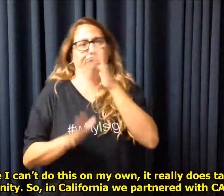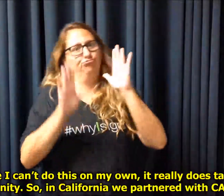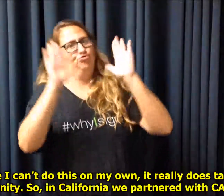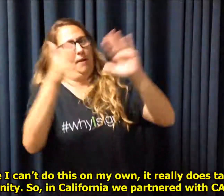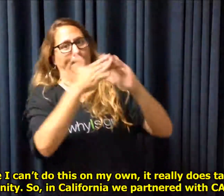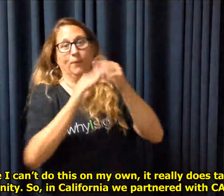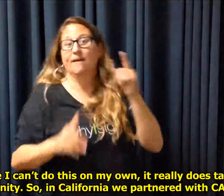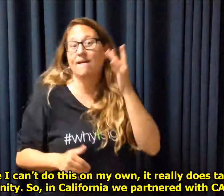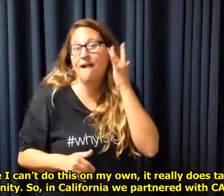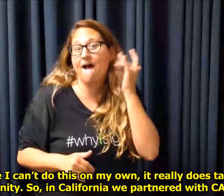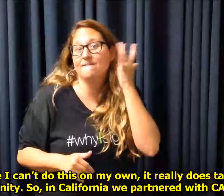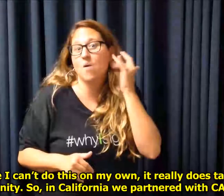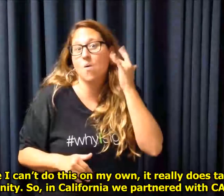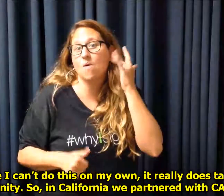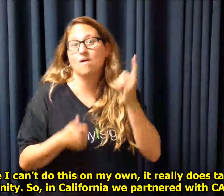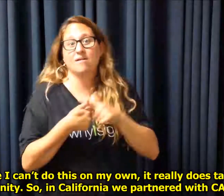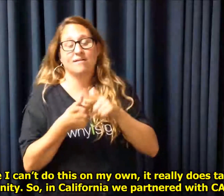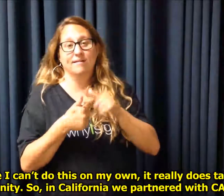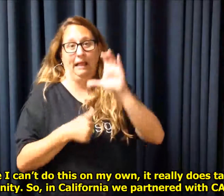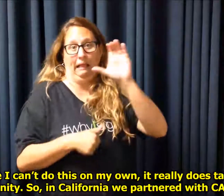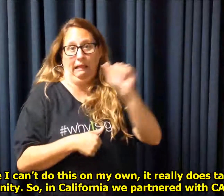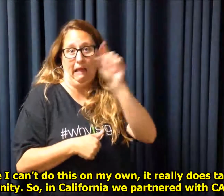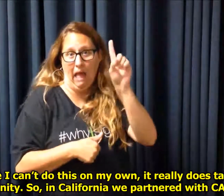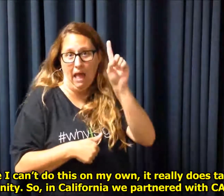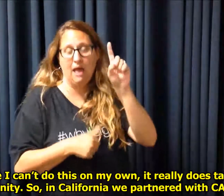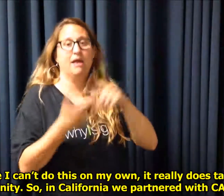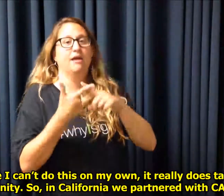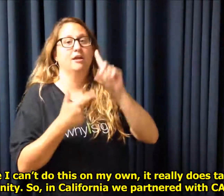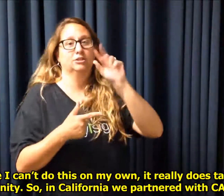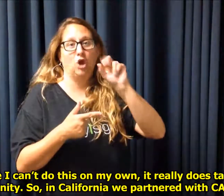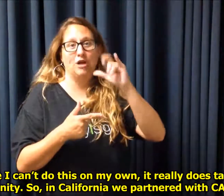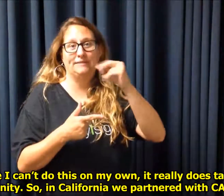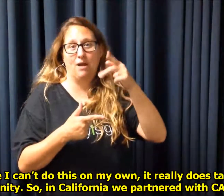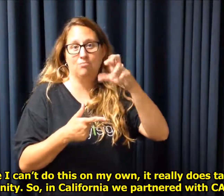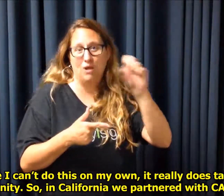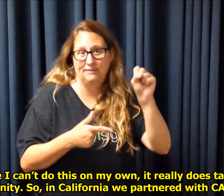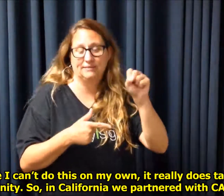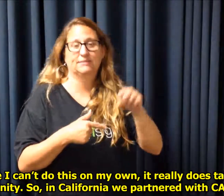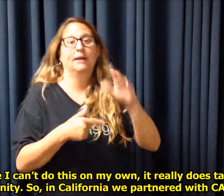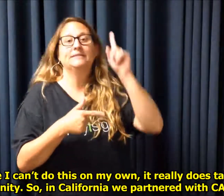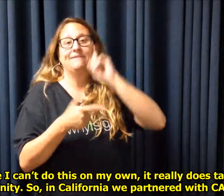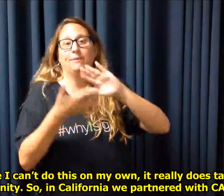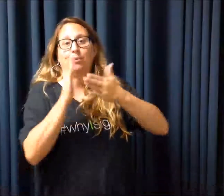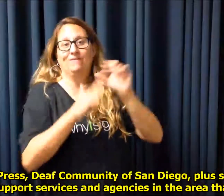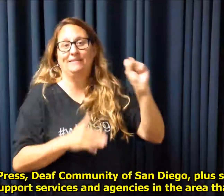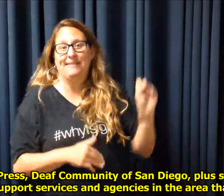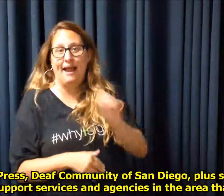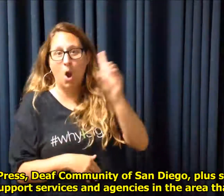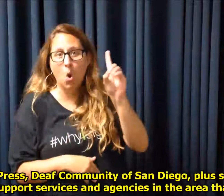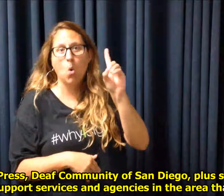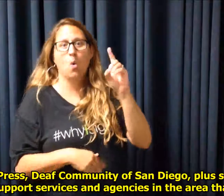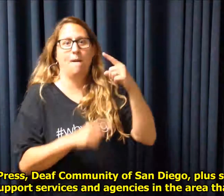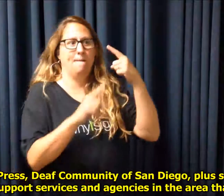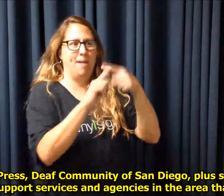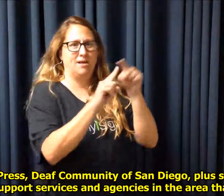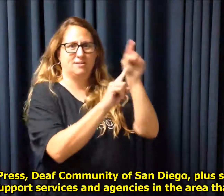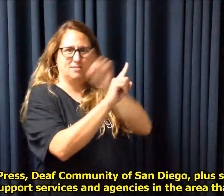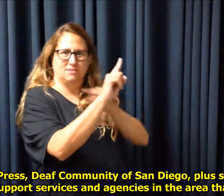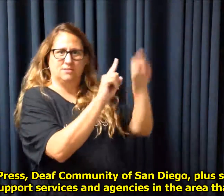this on my own. It really does take a community. So in California, we partnered with CAD, Sign Press, Deaf Community of San